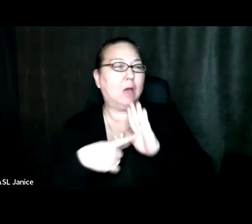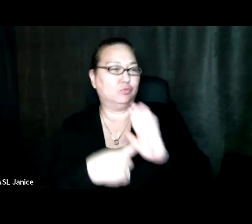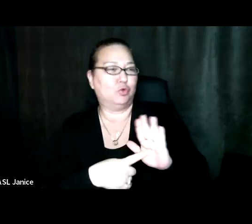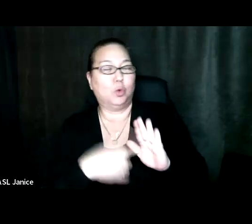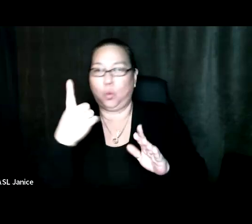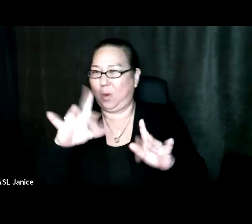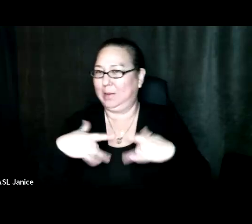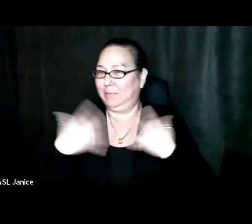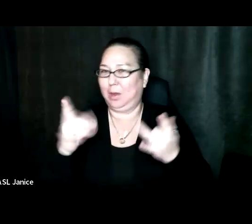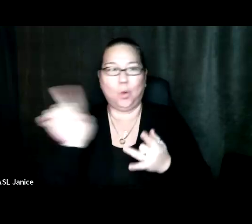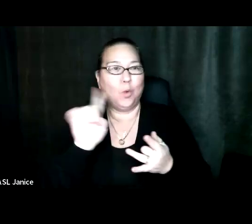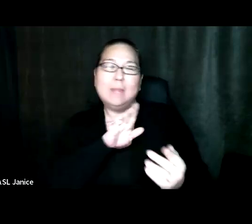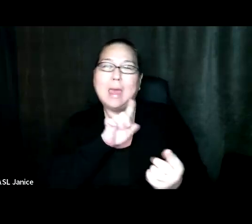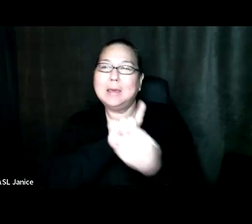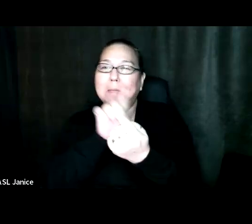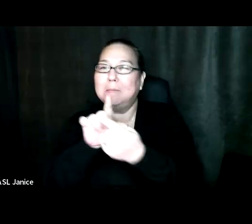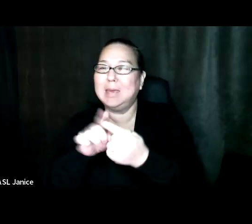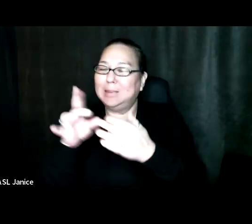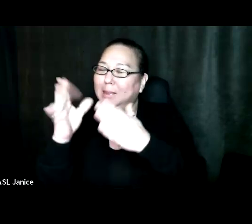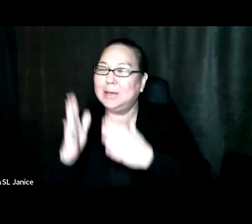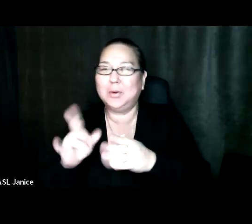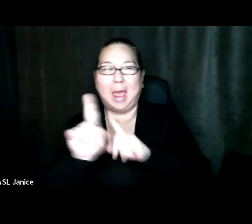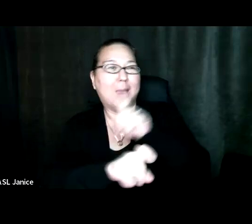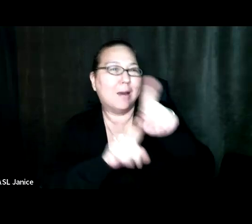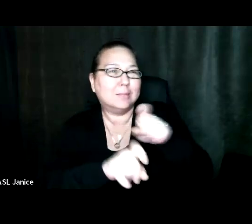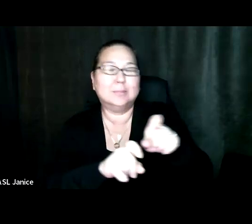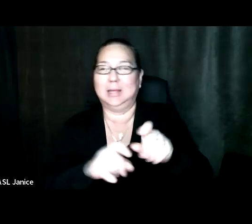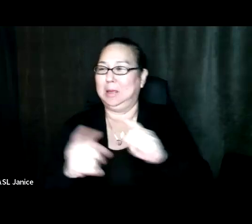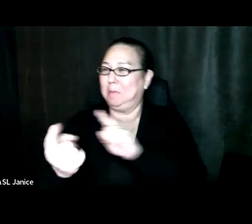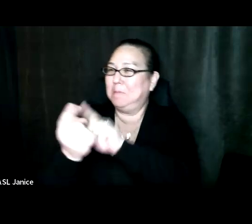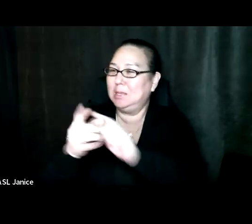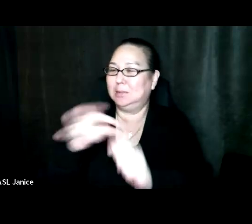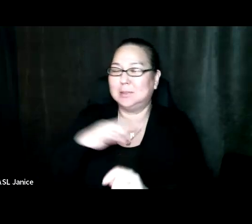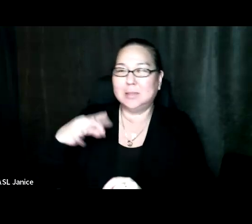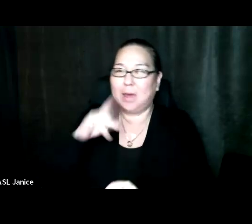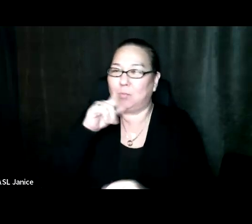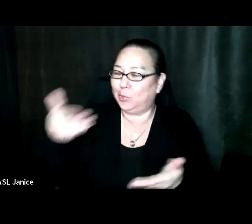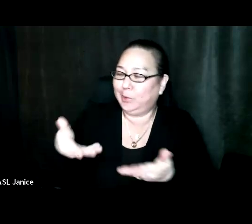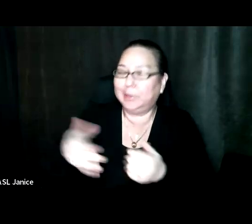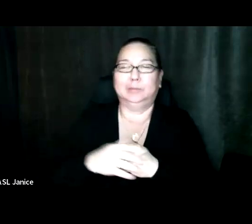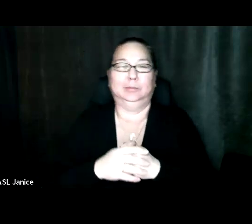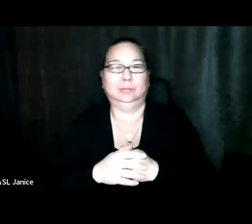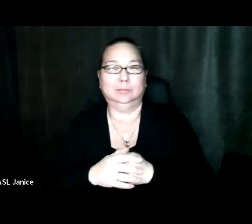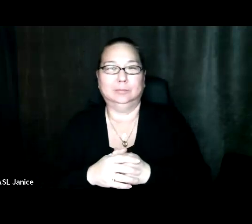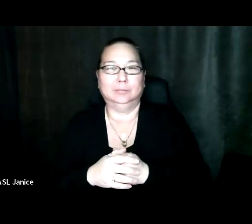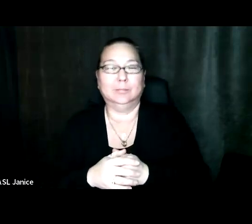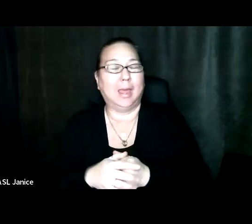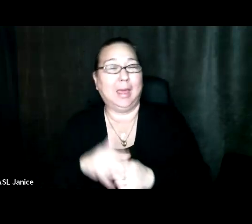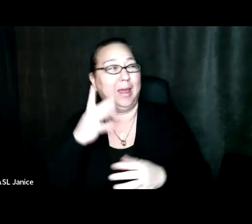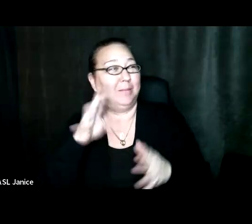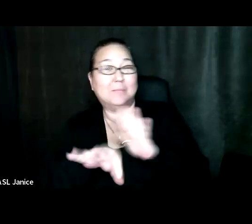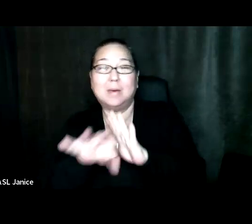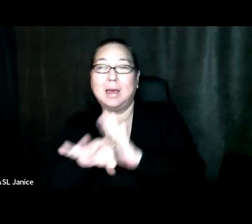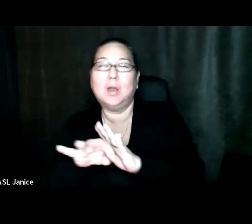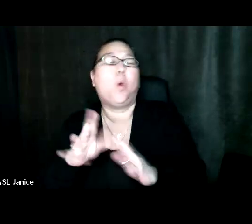where they could meet their school leaders, they could ask questions, they could meet staff who were on hand, and really find out what makes each